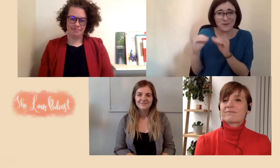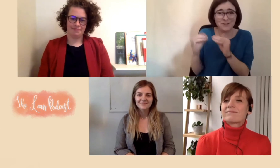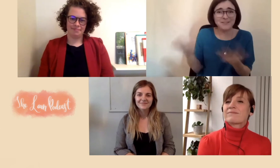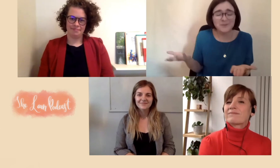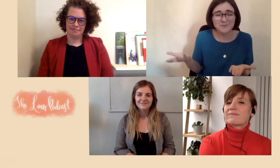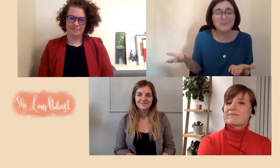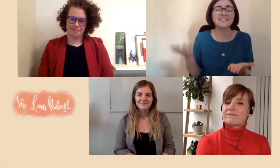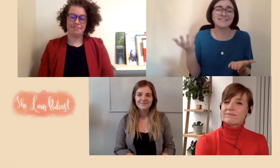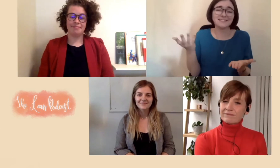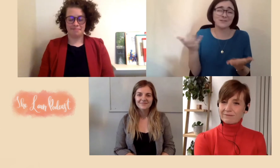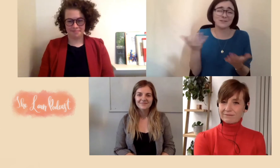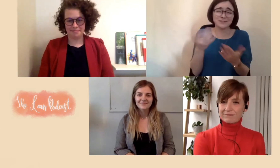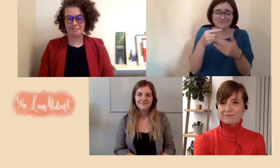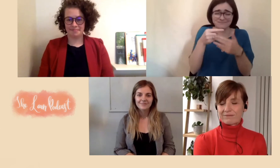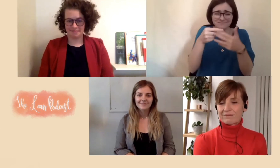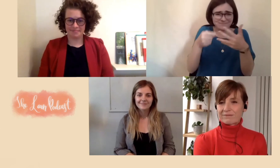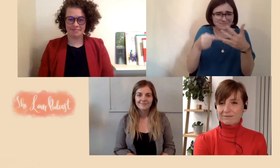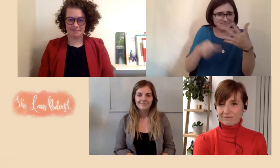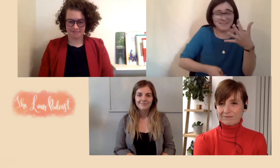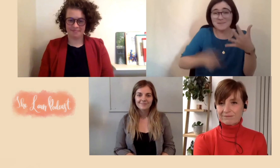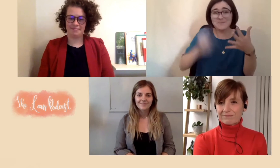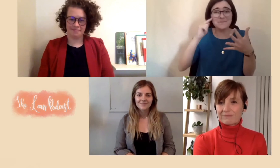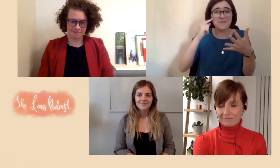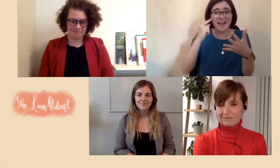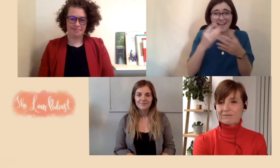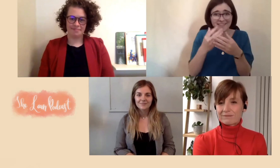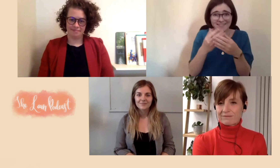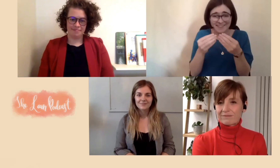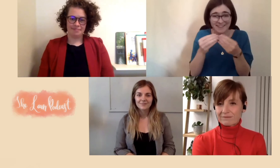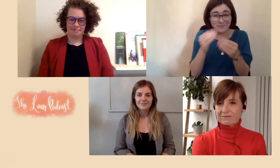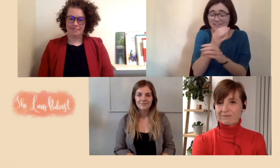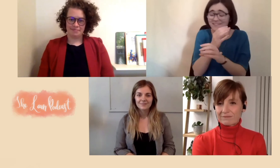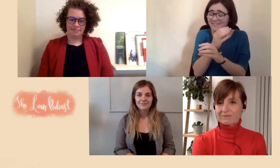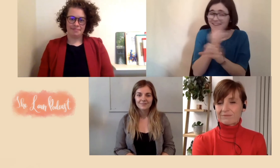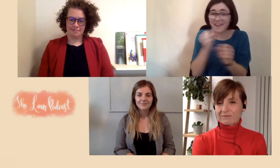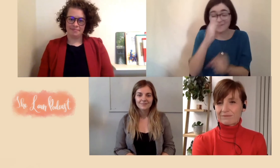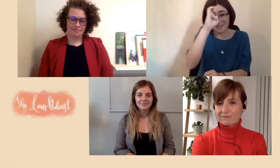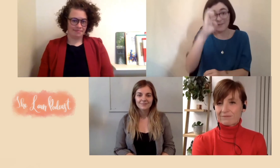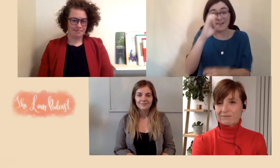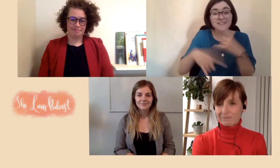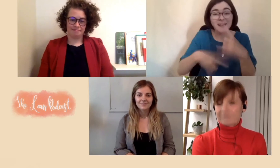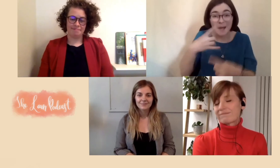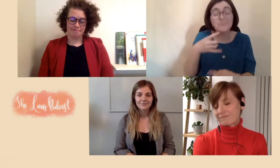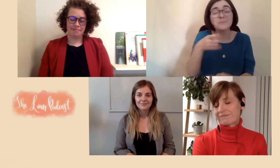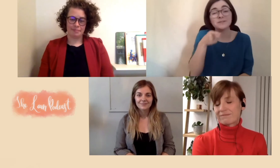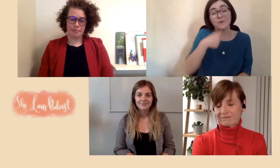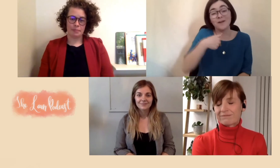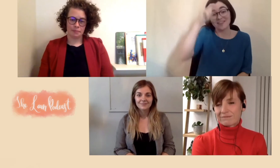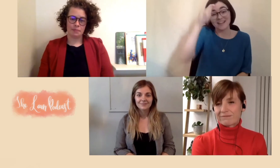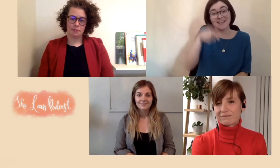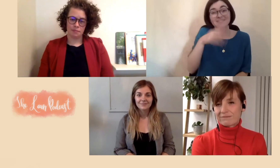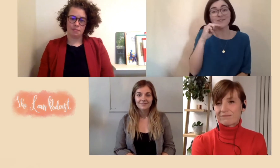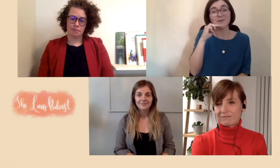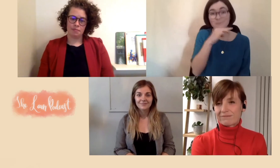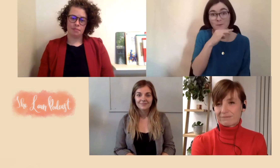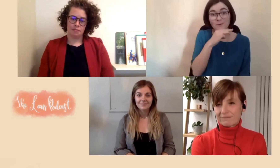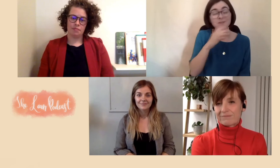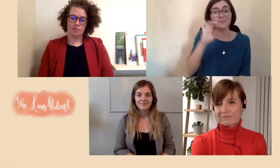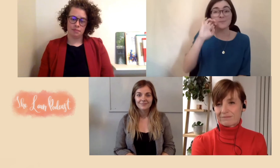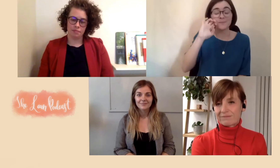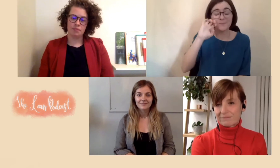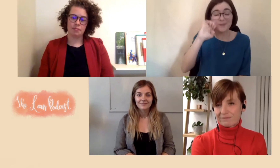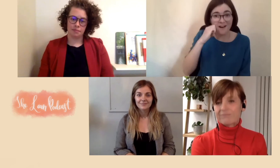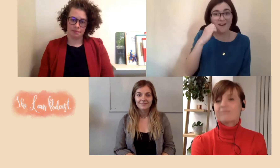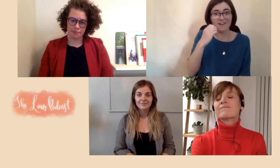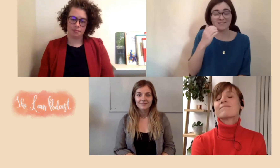never thought were actually going to happen. So I think it is very important, because there's so many new challenges that we